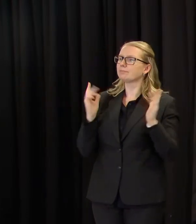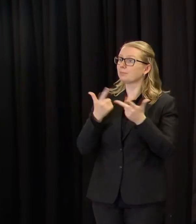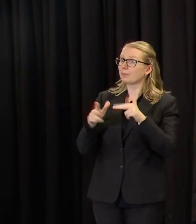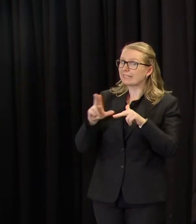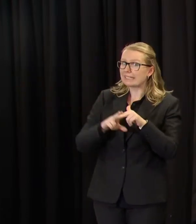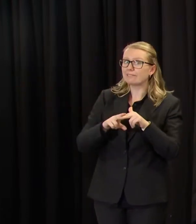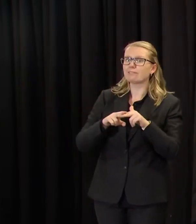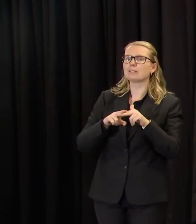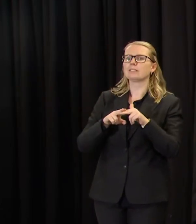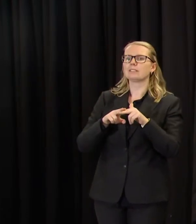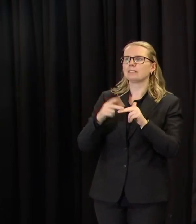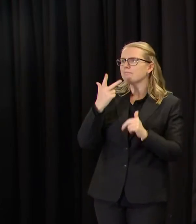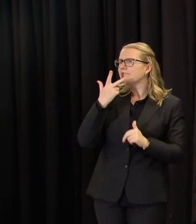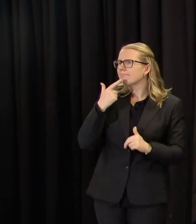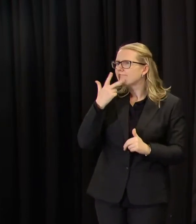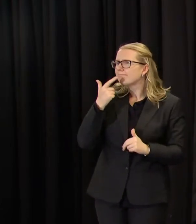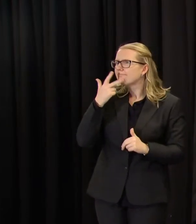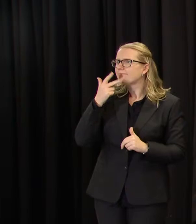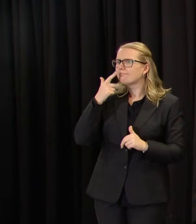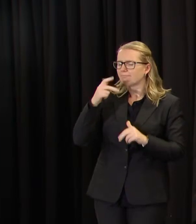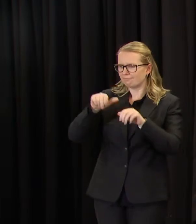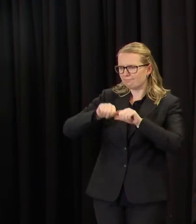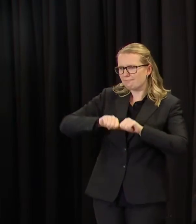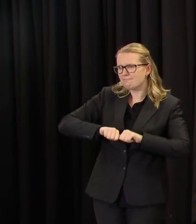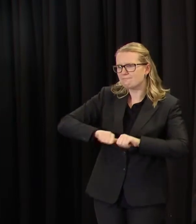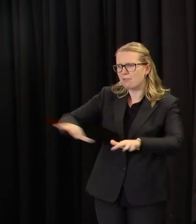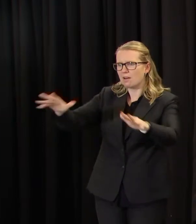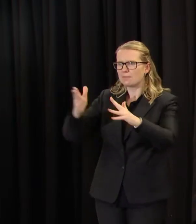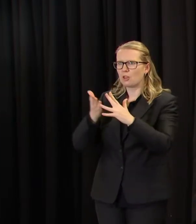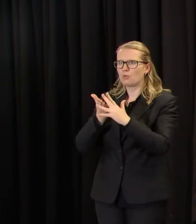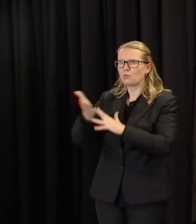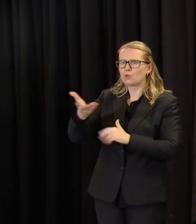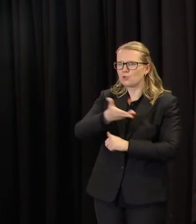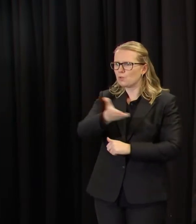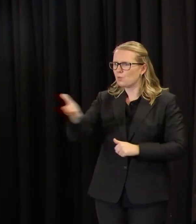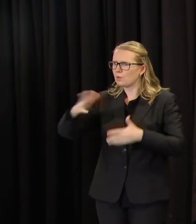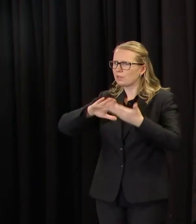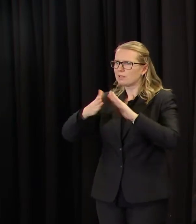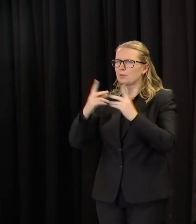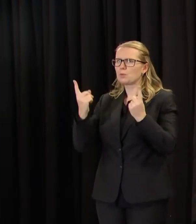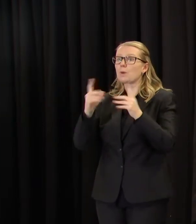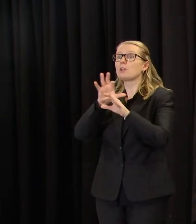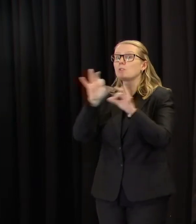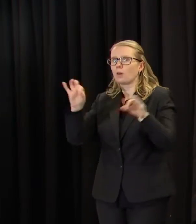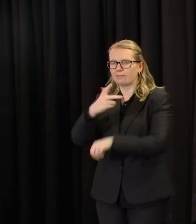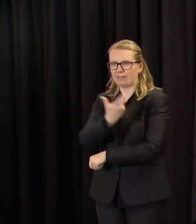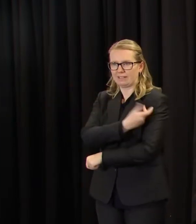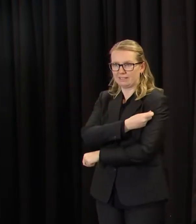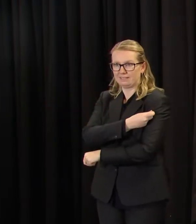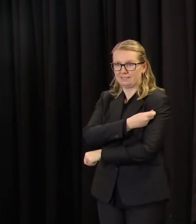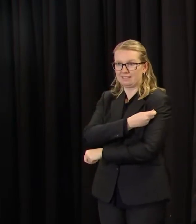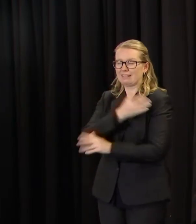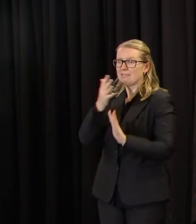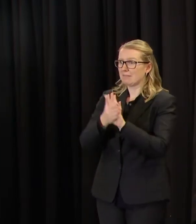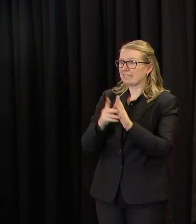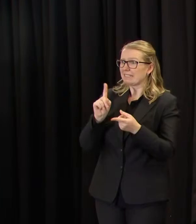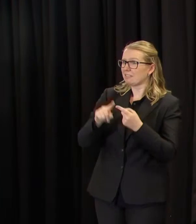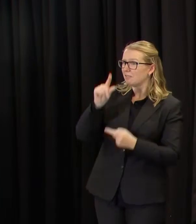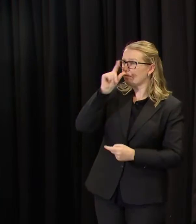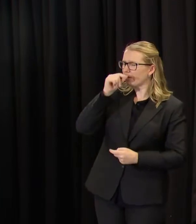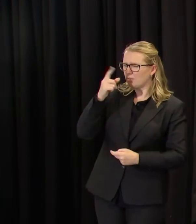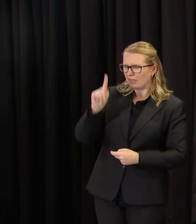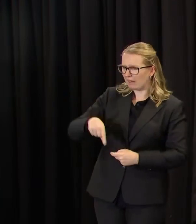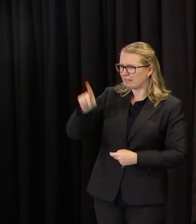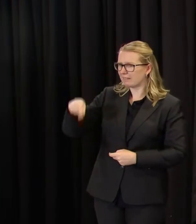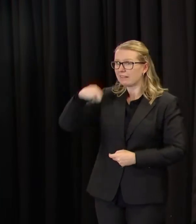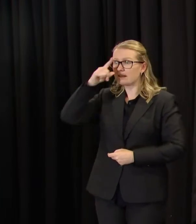it ran rife through an unvaccinated community and we literally had thousands of people in hospital, well, then we would have to look at that. You can't just